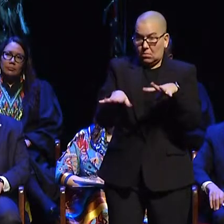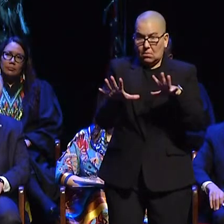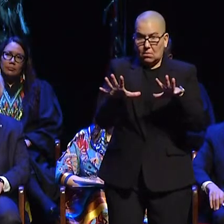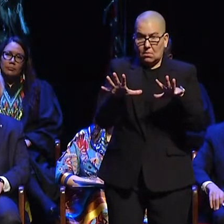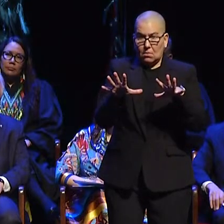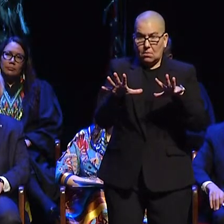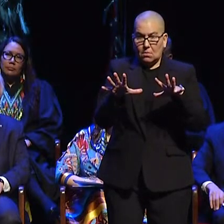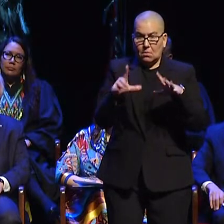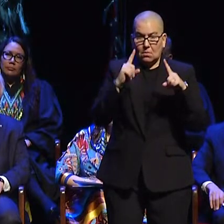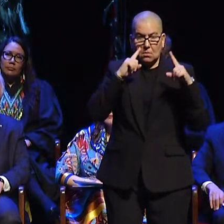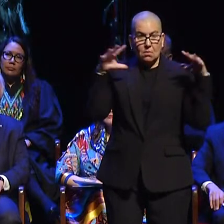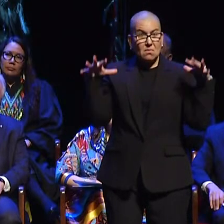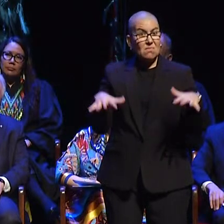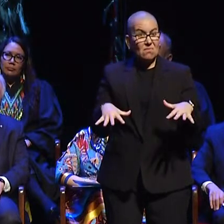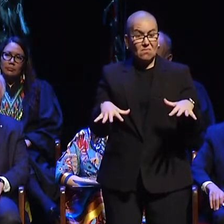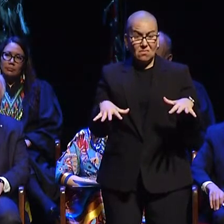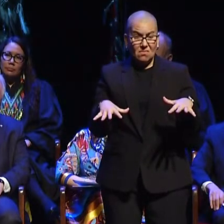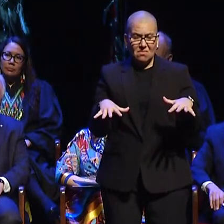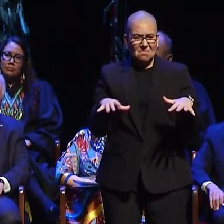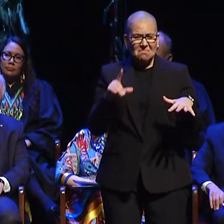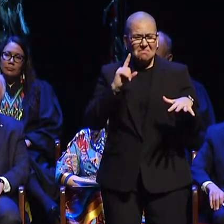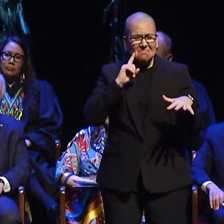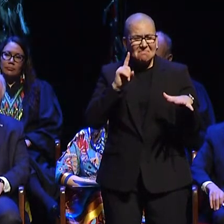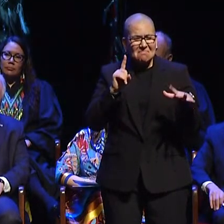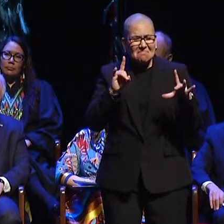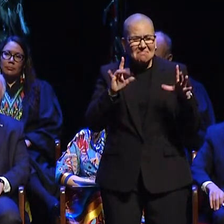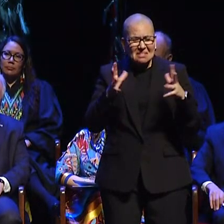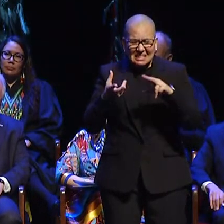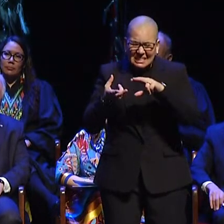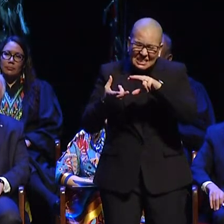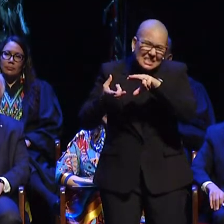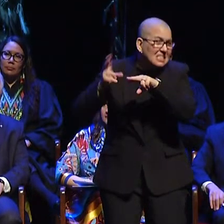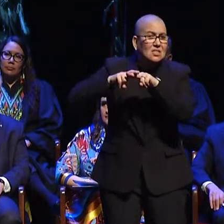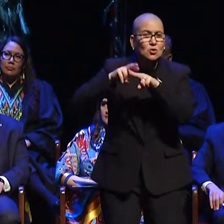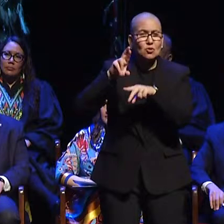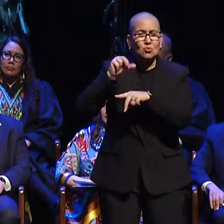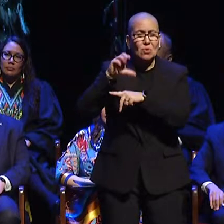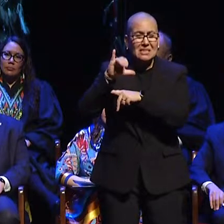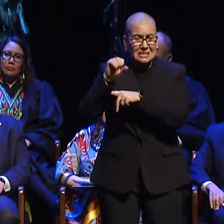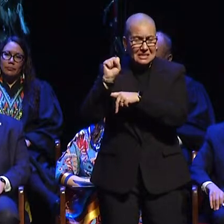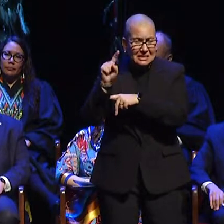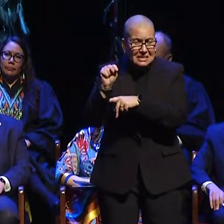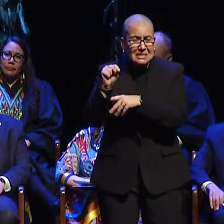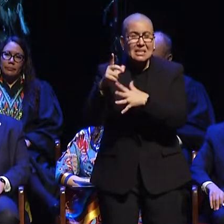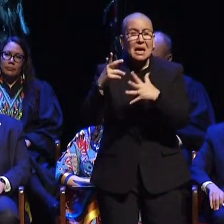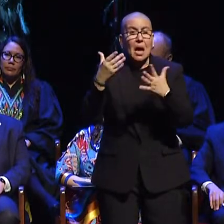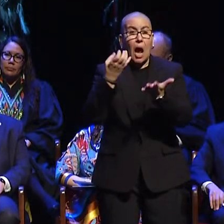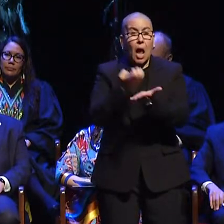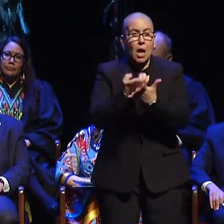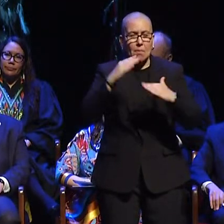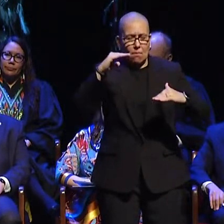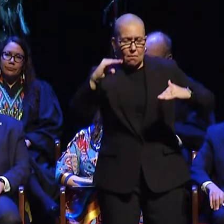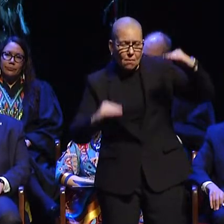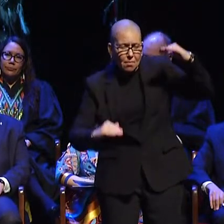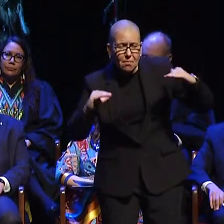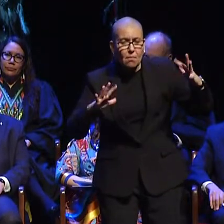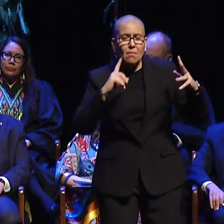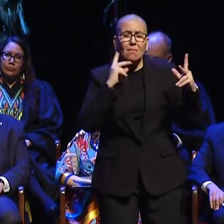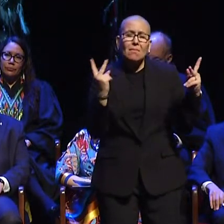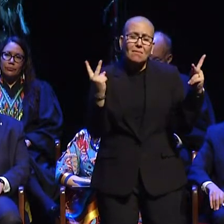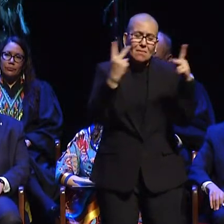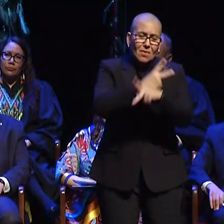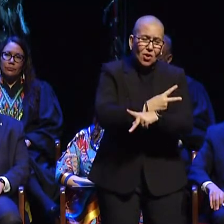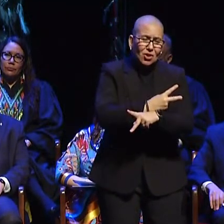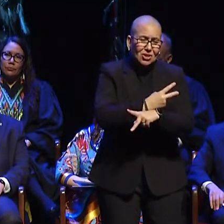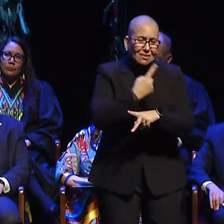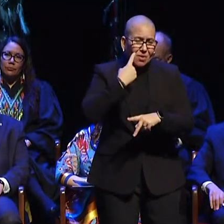of the pandemic, and there was an economic inequality that was exacerbated because of it. There was